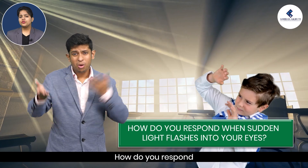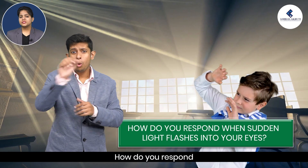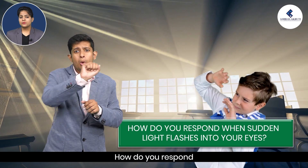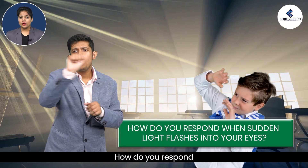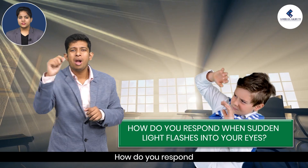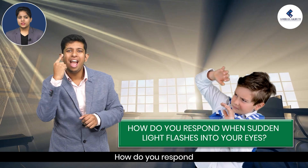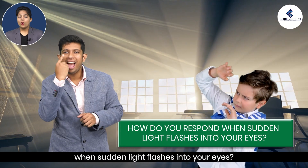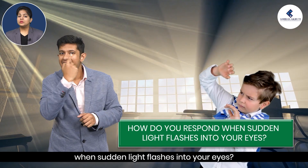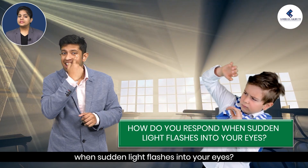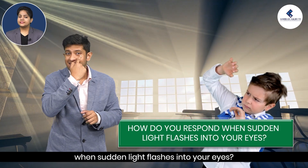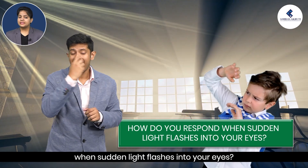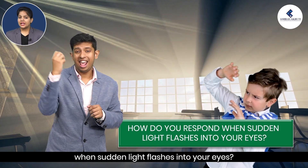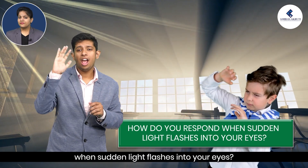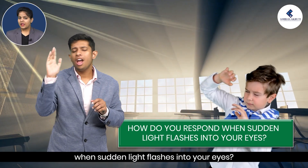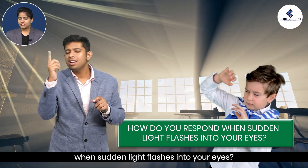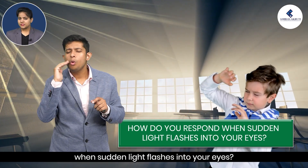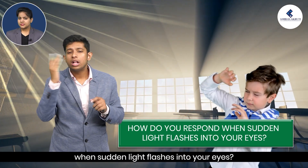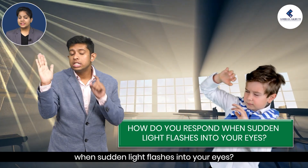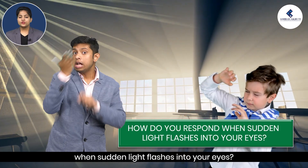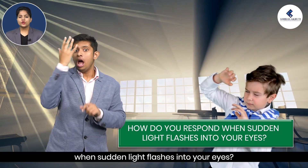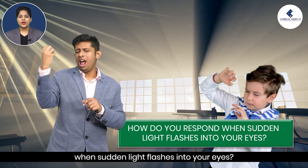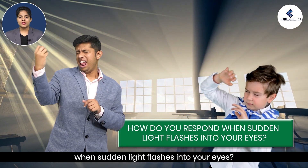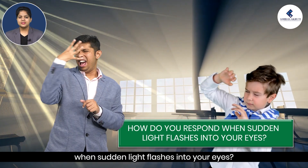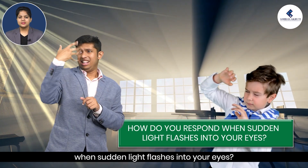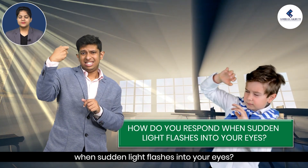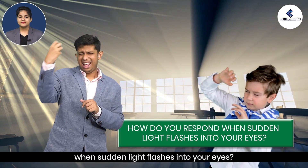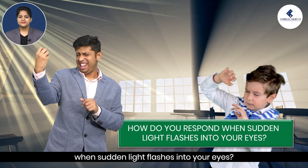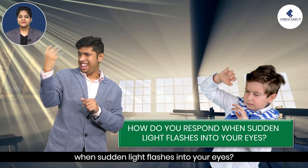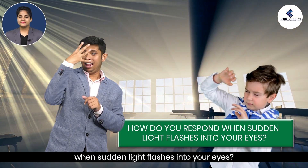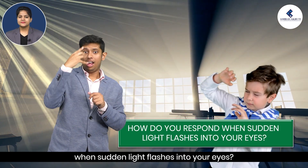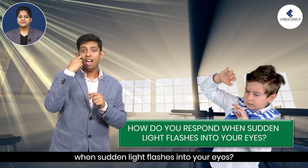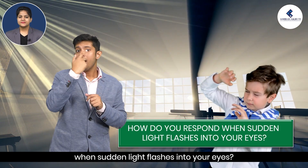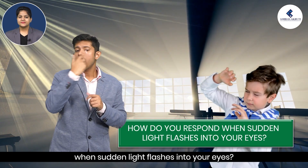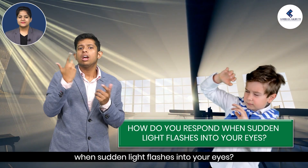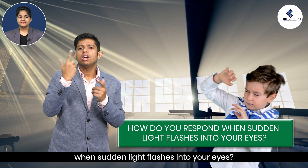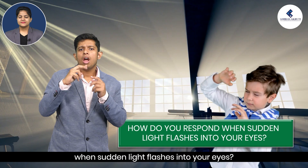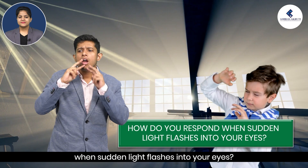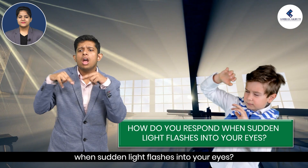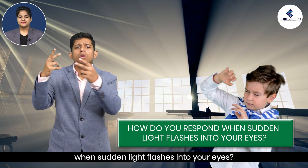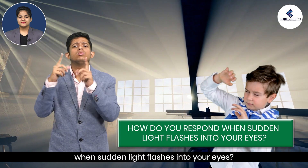How do you respond when sudden light flashes into your eyes?